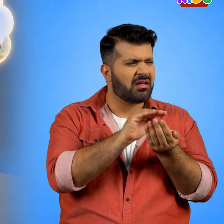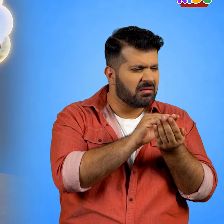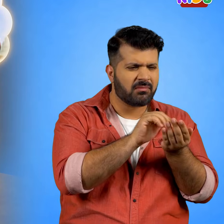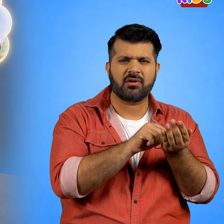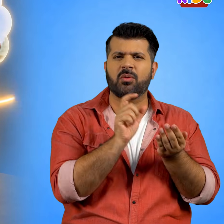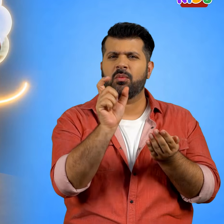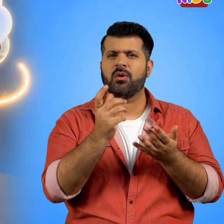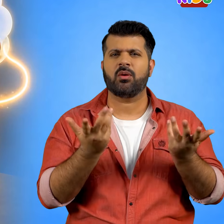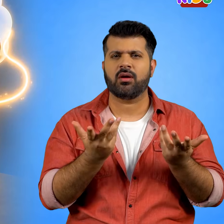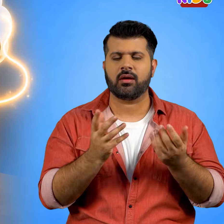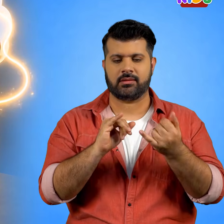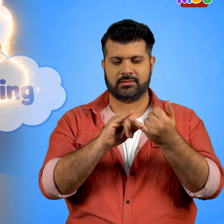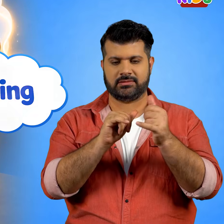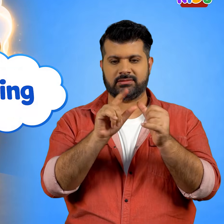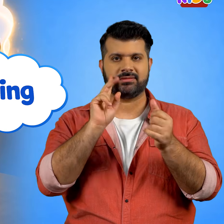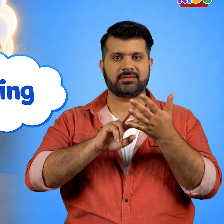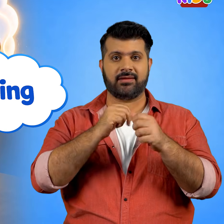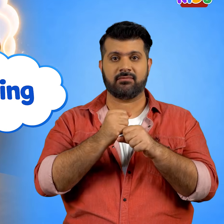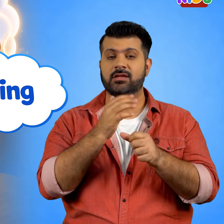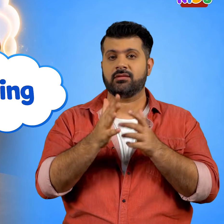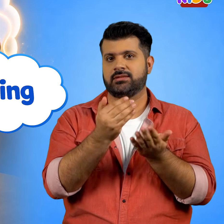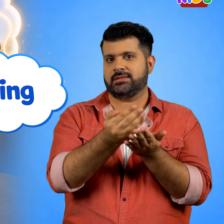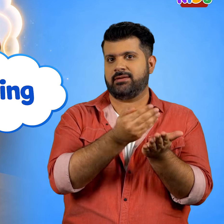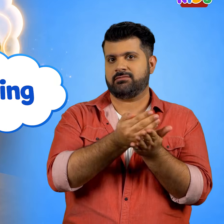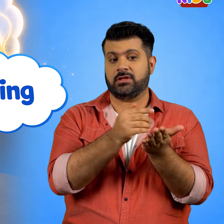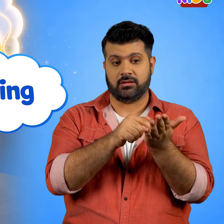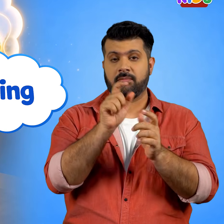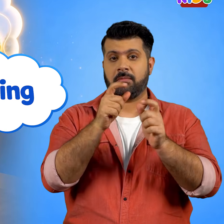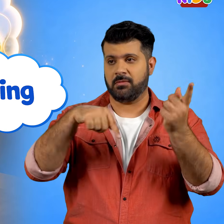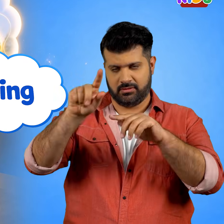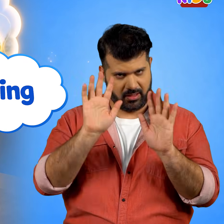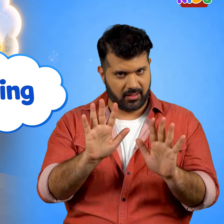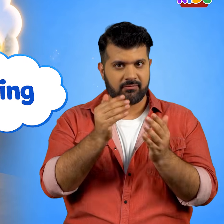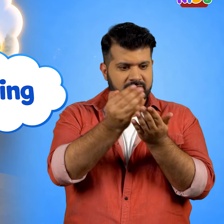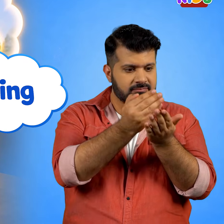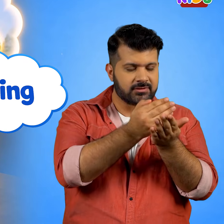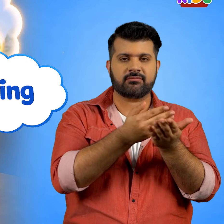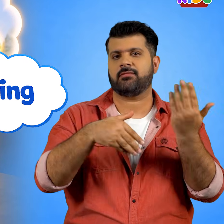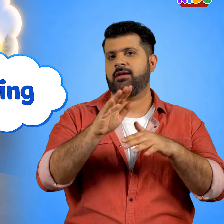this is called saving. This is a sign. Many people save money.